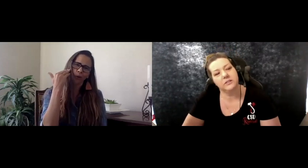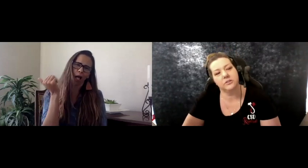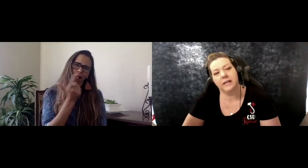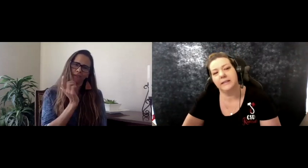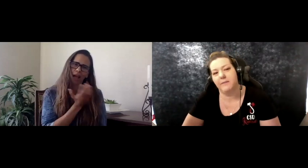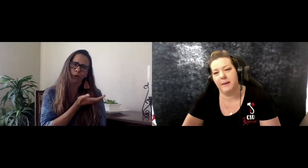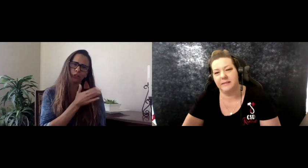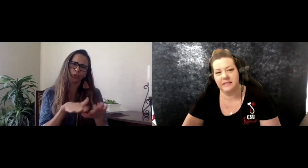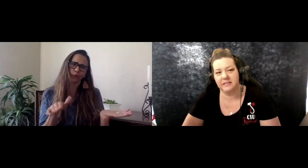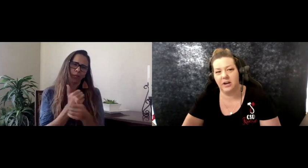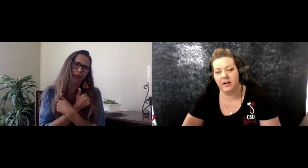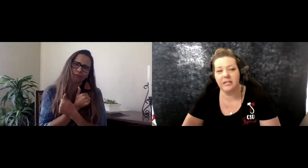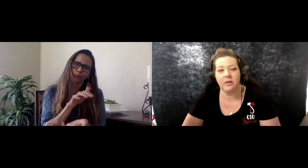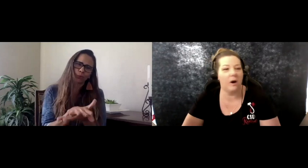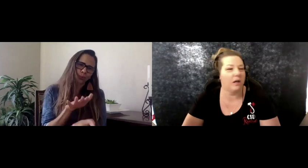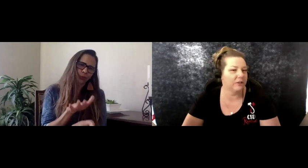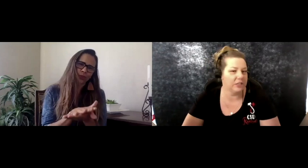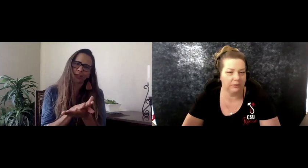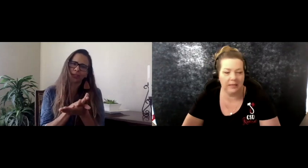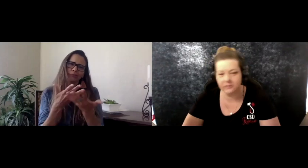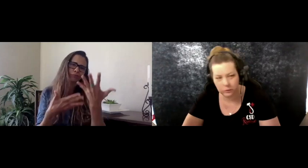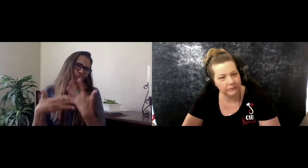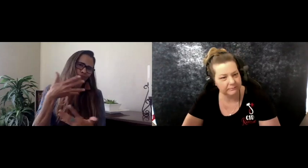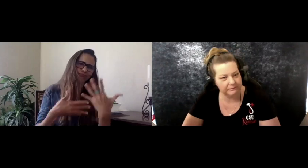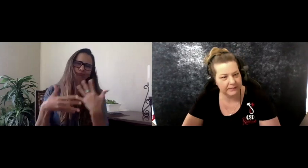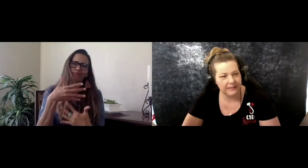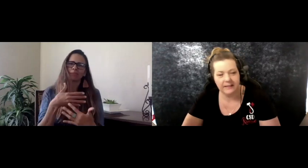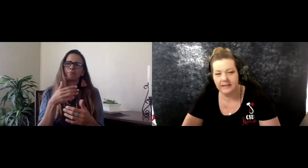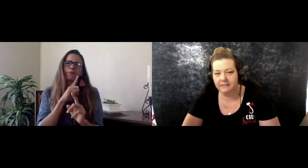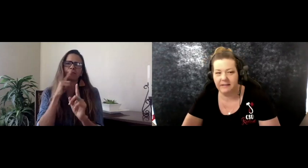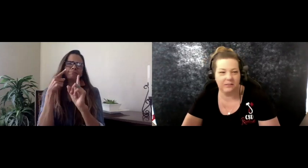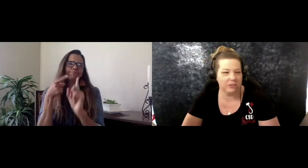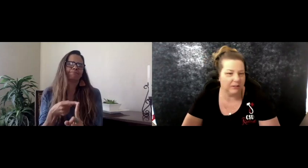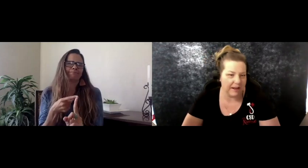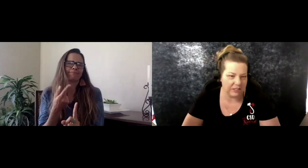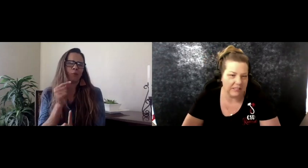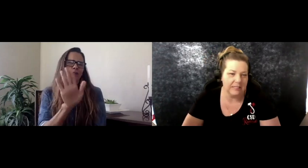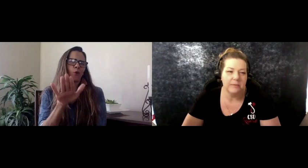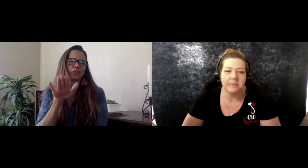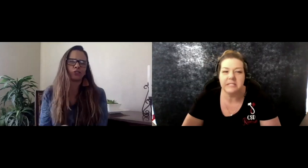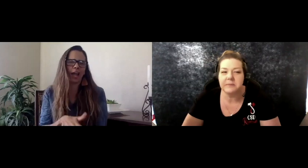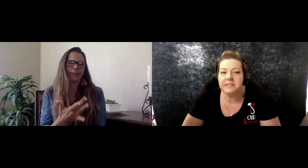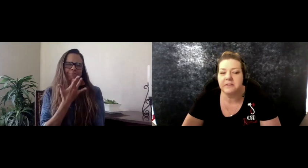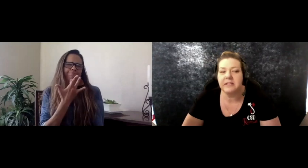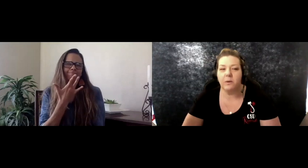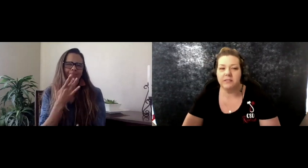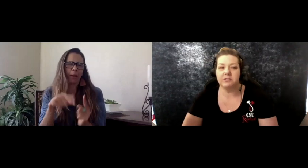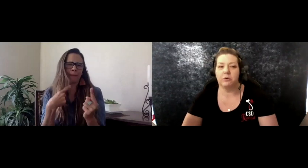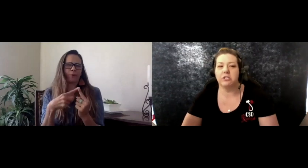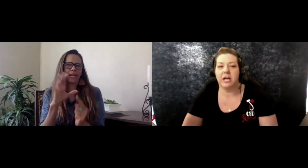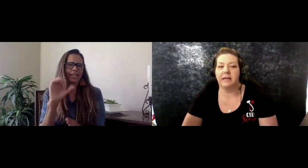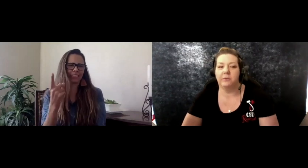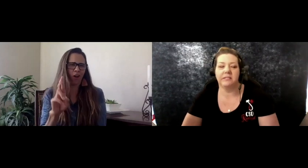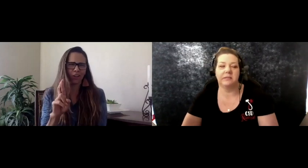does your child love about CSDR? I know all of our children love school. They love that social interaction, but specifically, what does